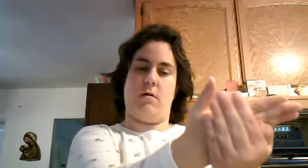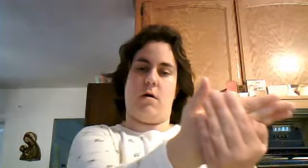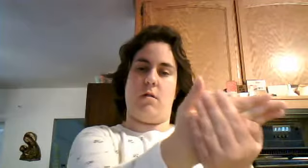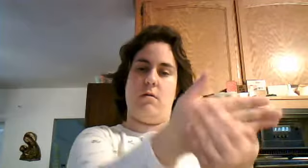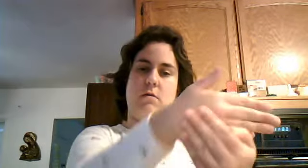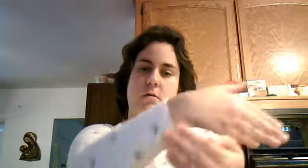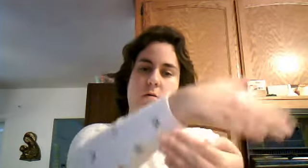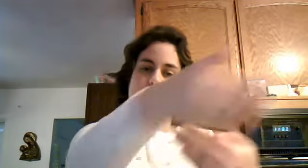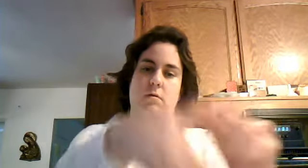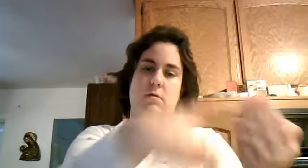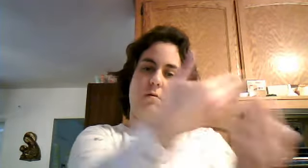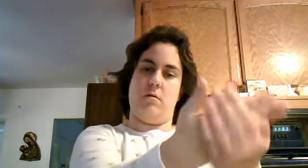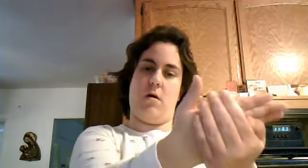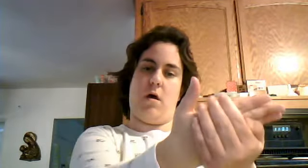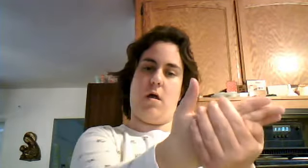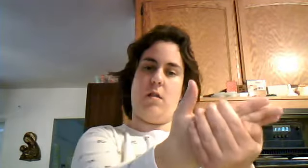All. All.